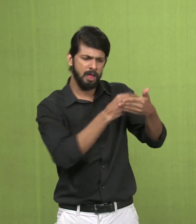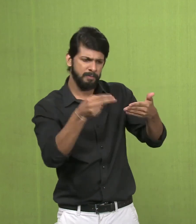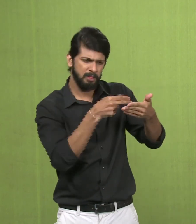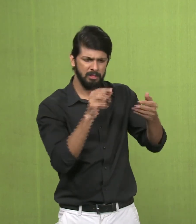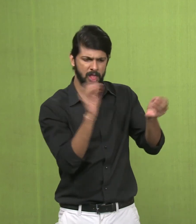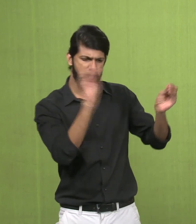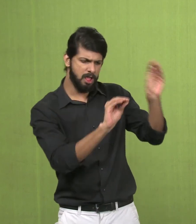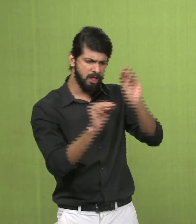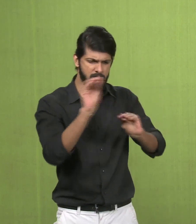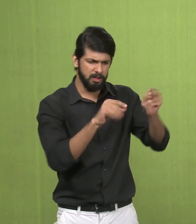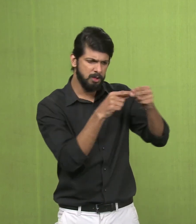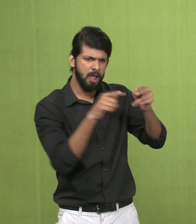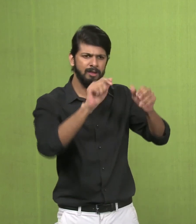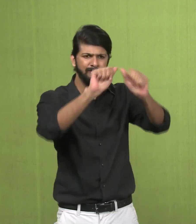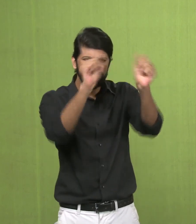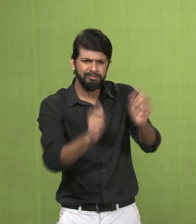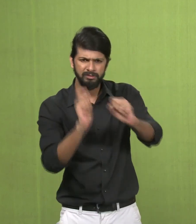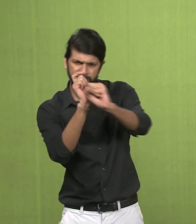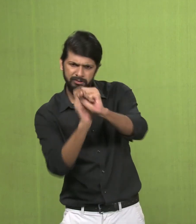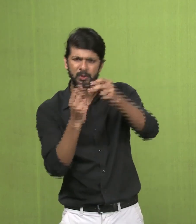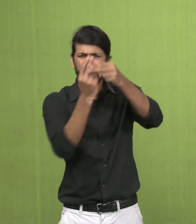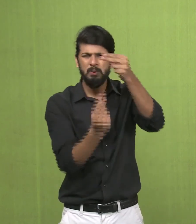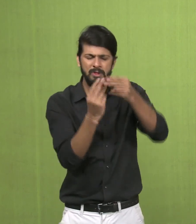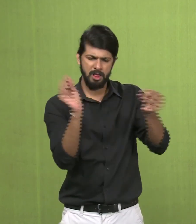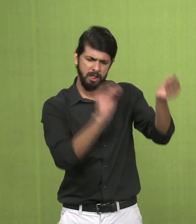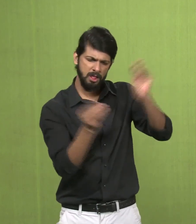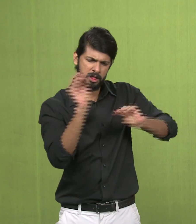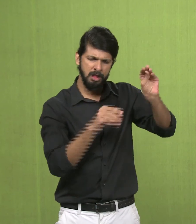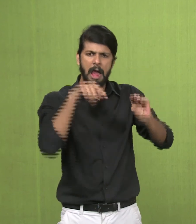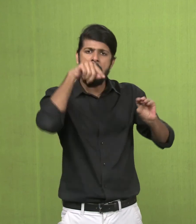name the mythological figures found in Gupta sculptures.